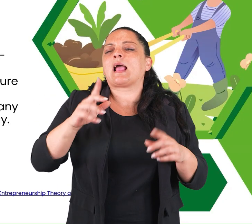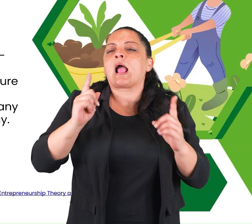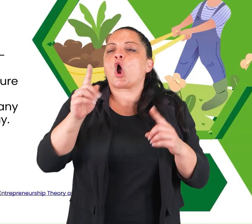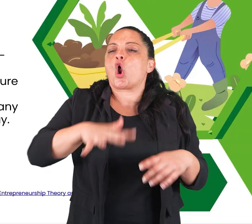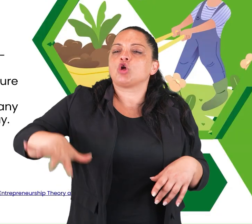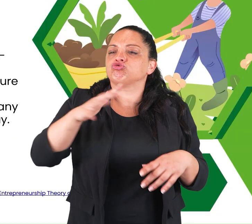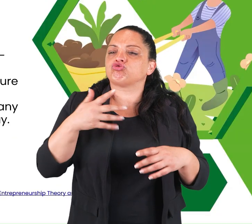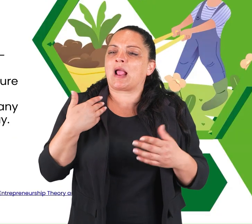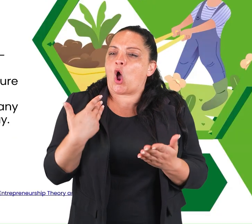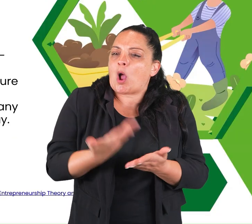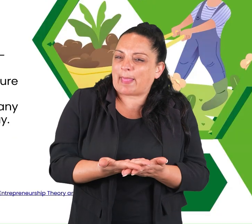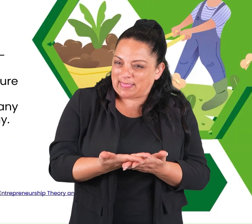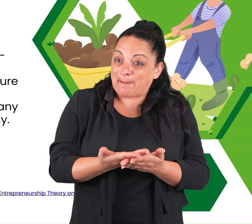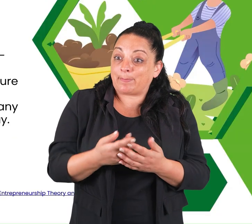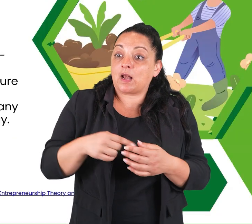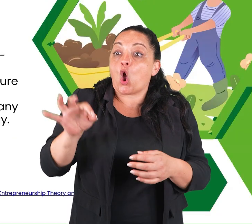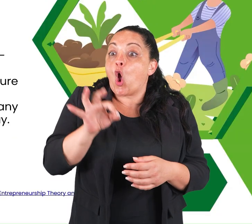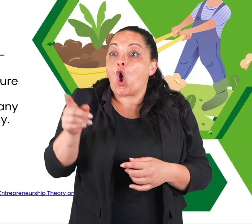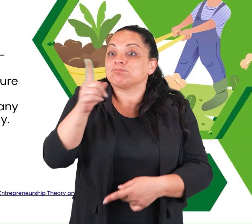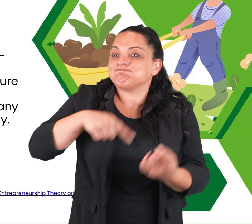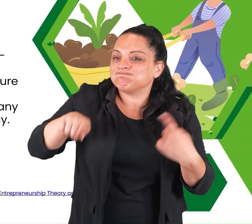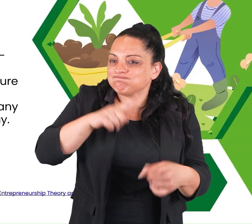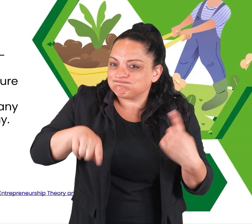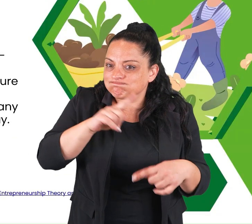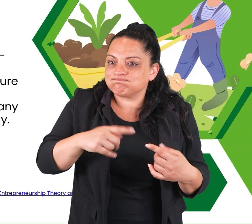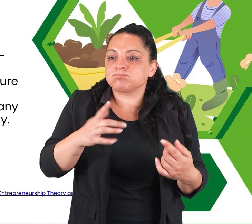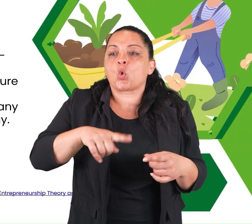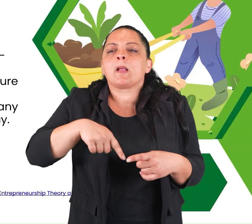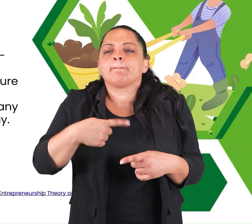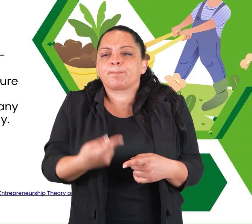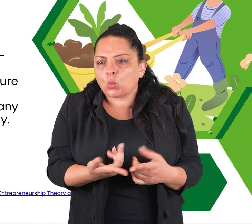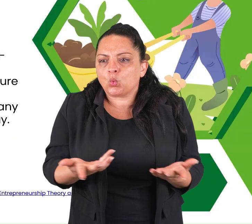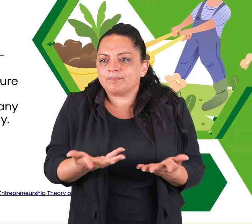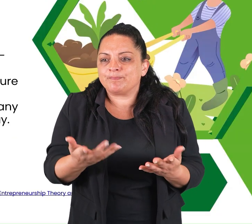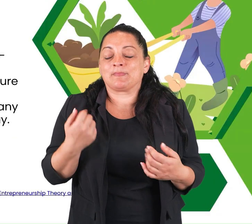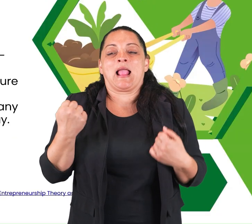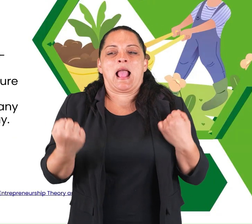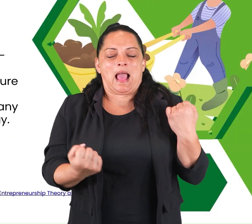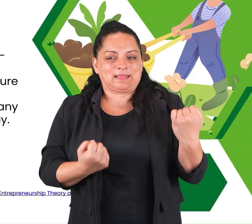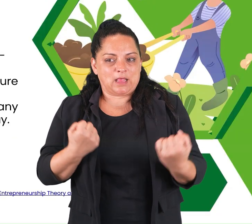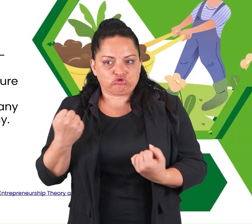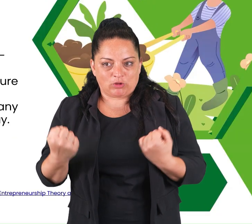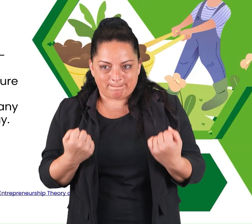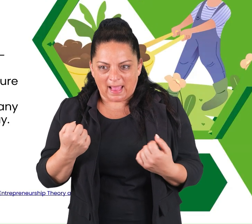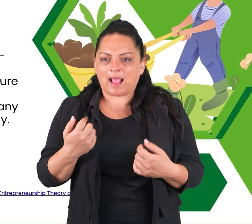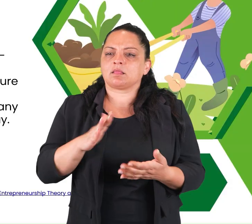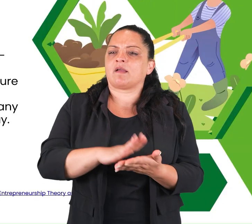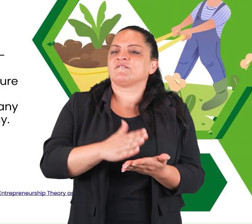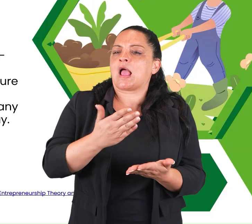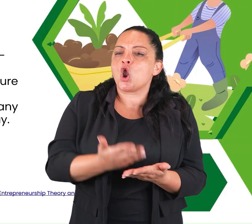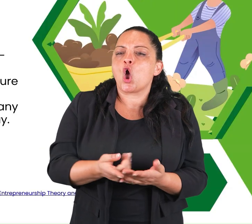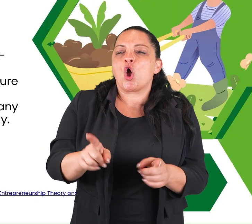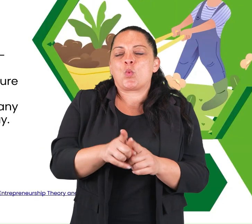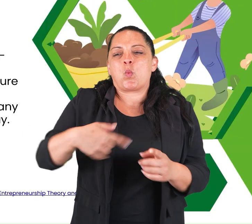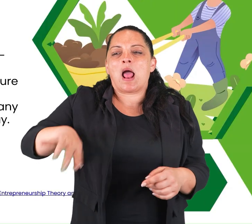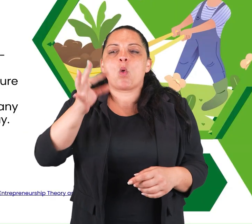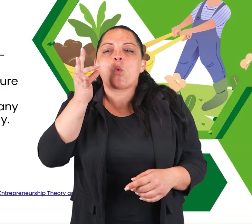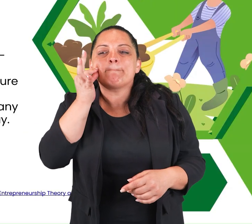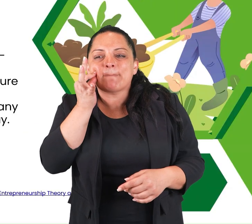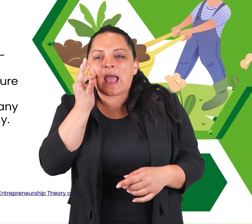recycle. Also, green skills is about the attitudes and values we have as human